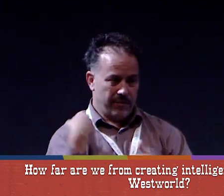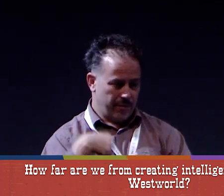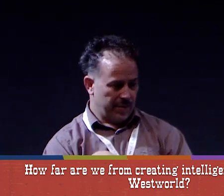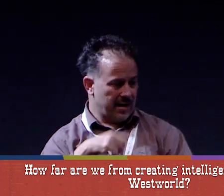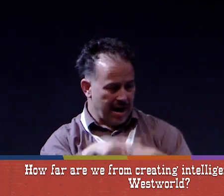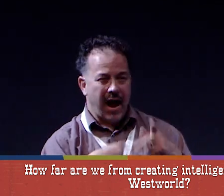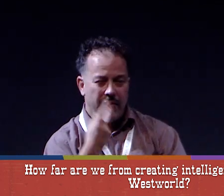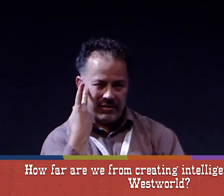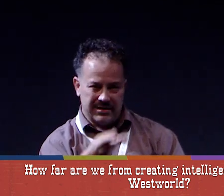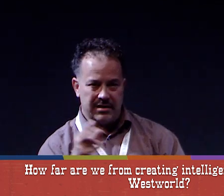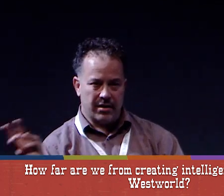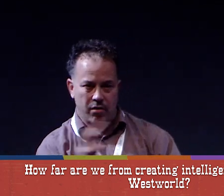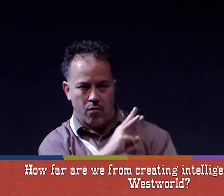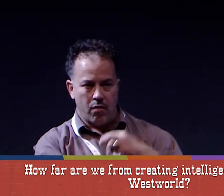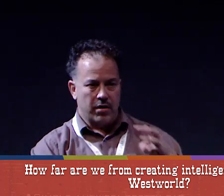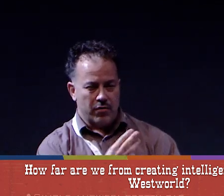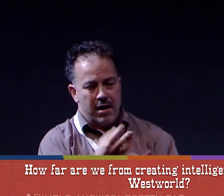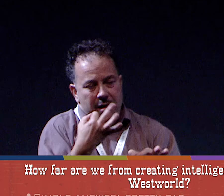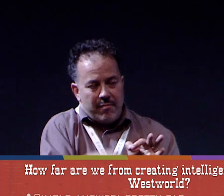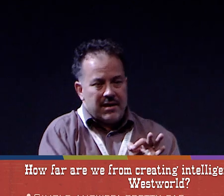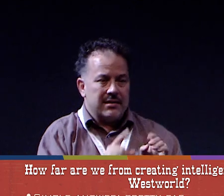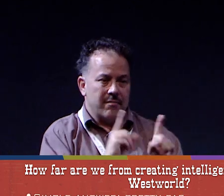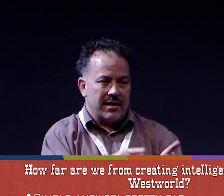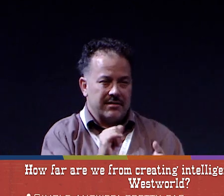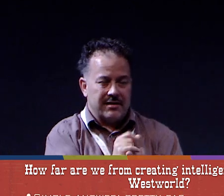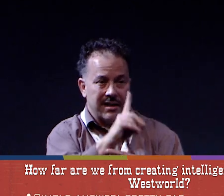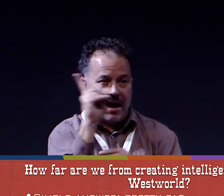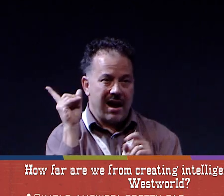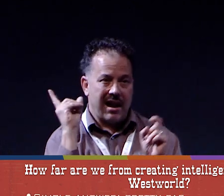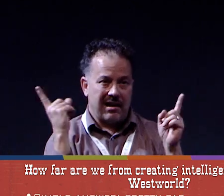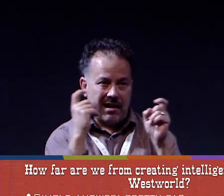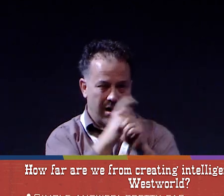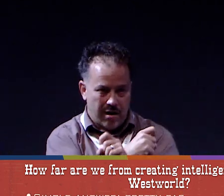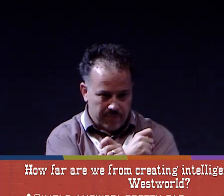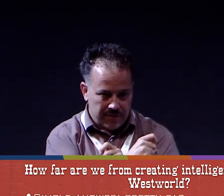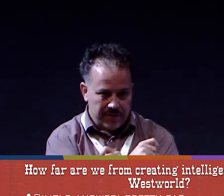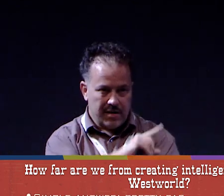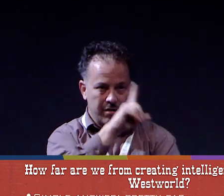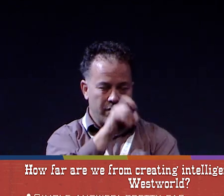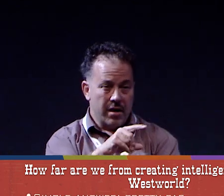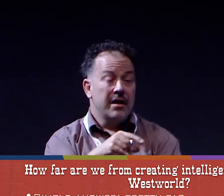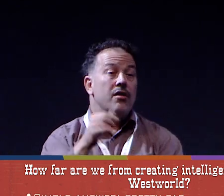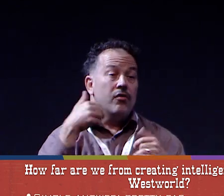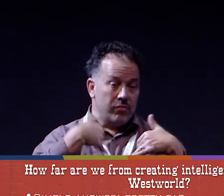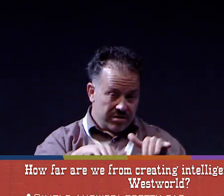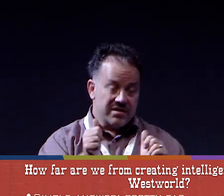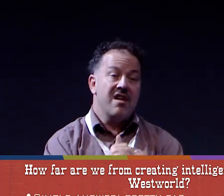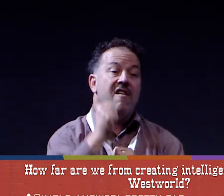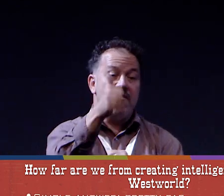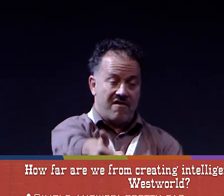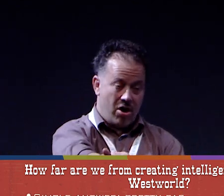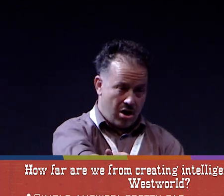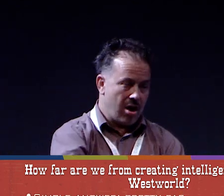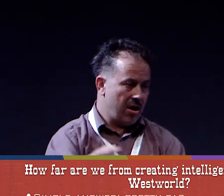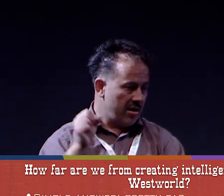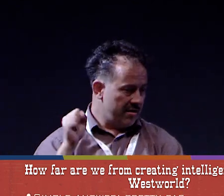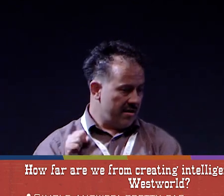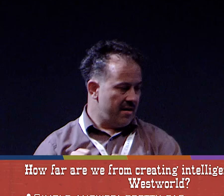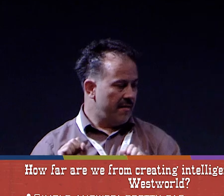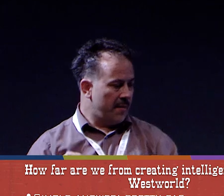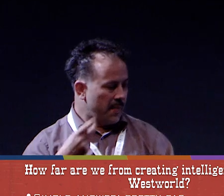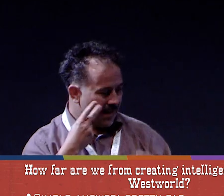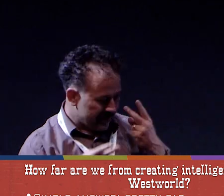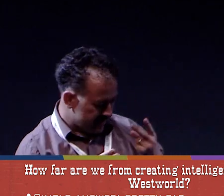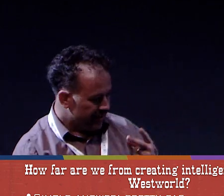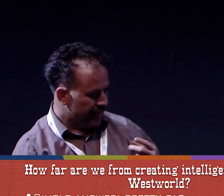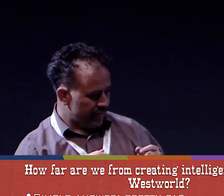Westworld? And my simple answer to that complex question is we're still pretty far. Yes, I see, trying to get a sense of how this